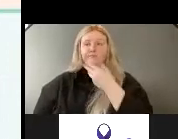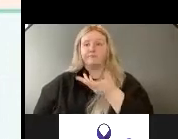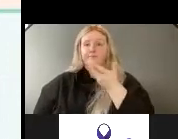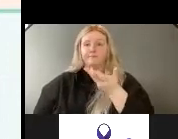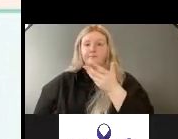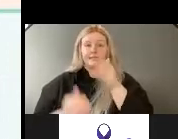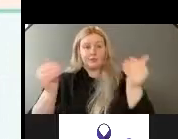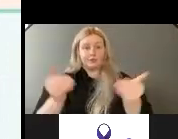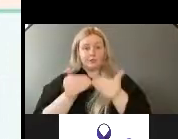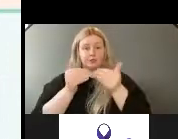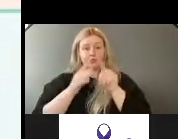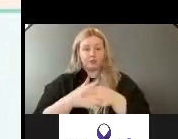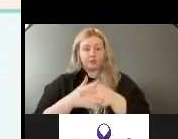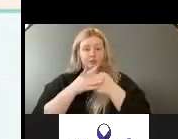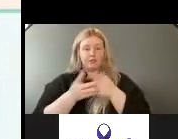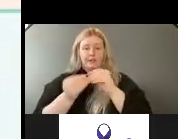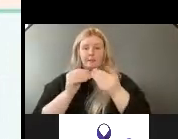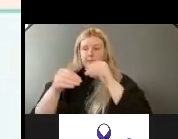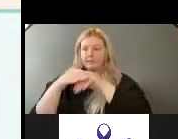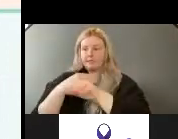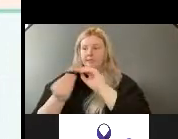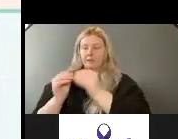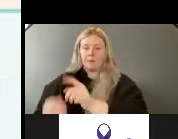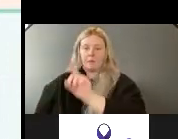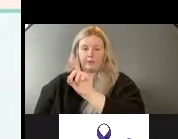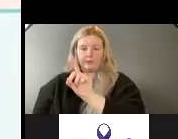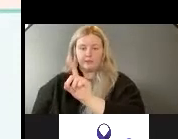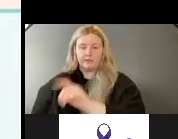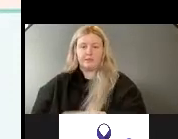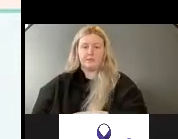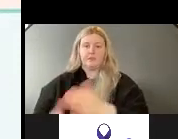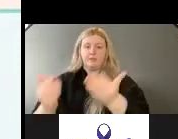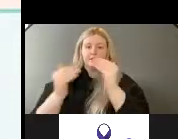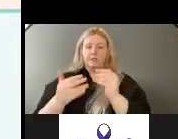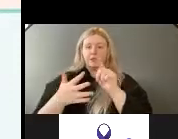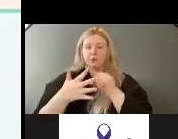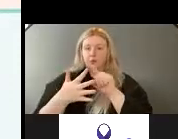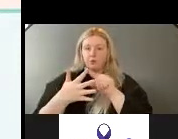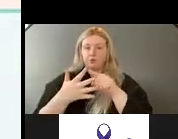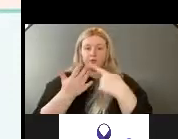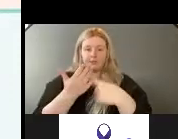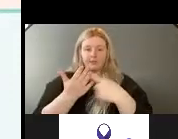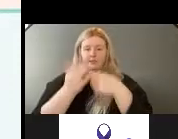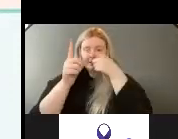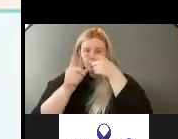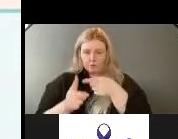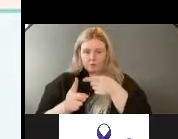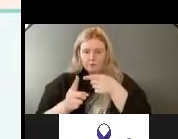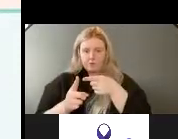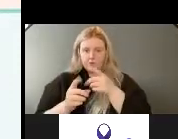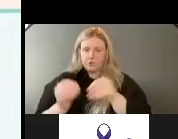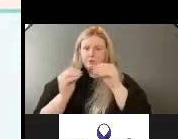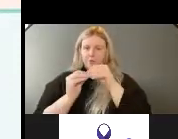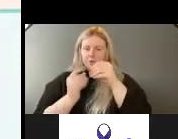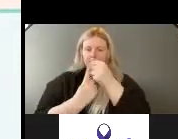introduction to the roadmap, you're in section 1, and section 2 talks about the goals with more